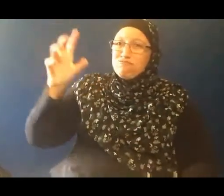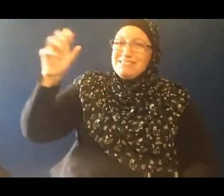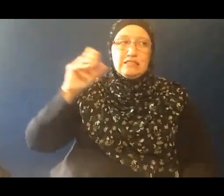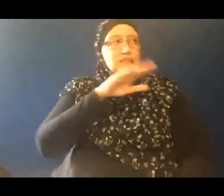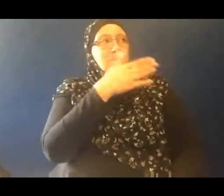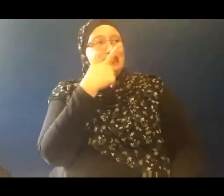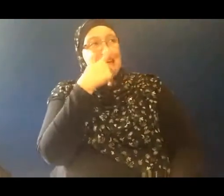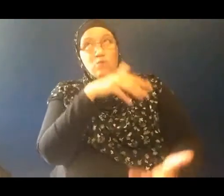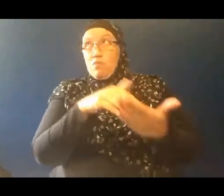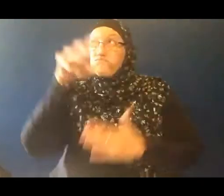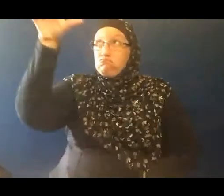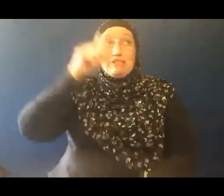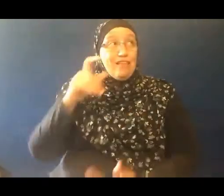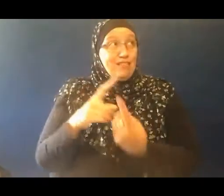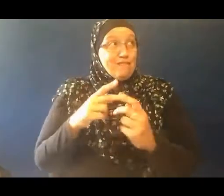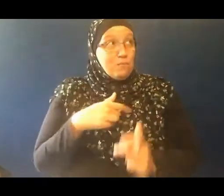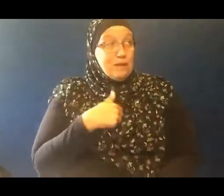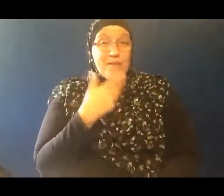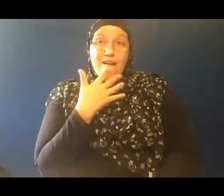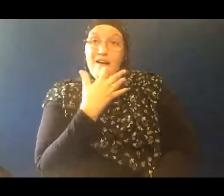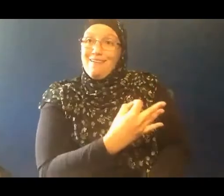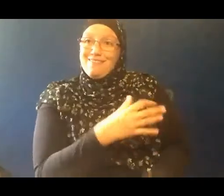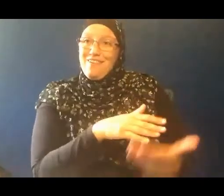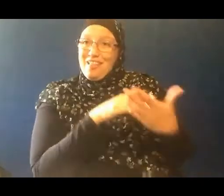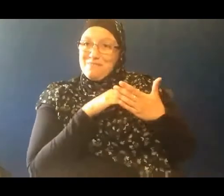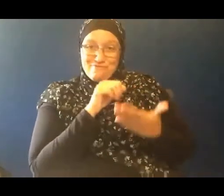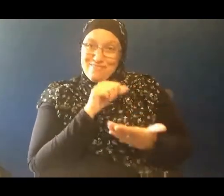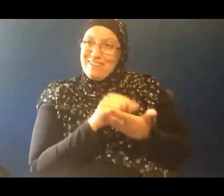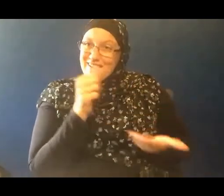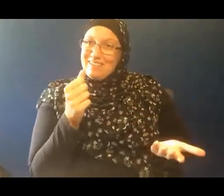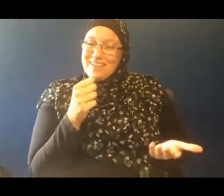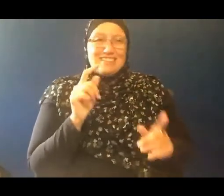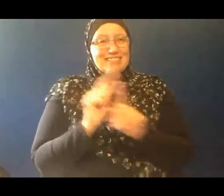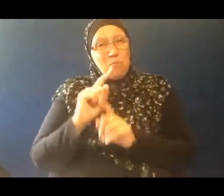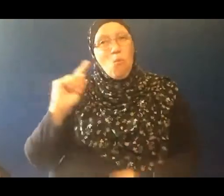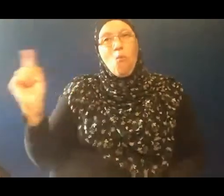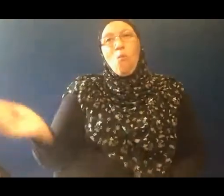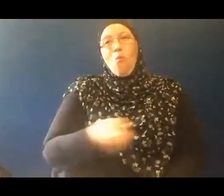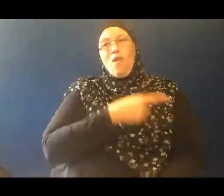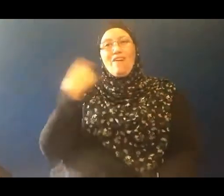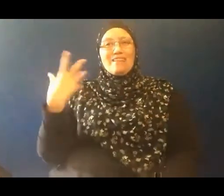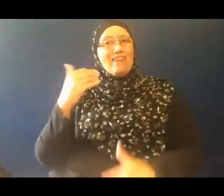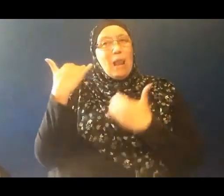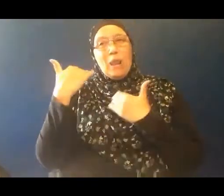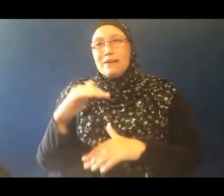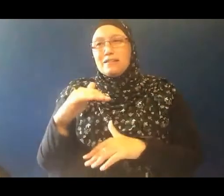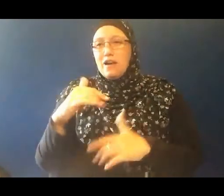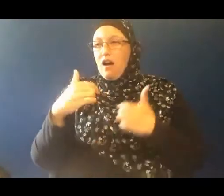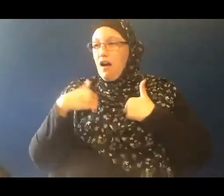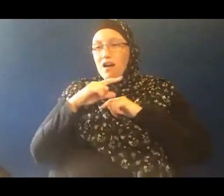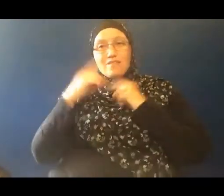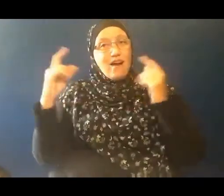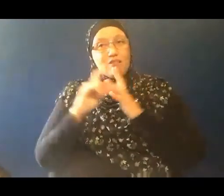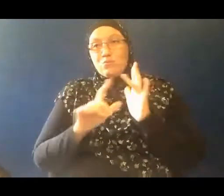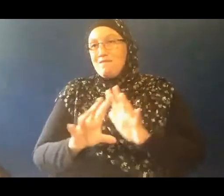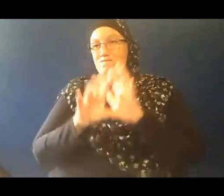okay? The reality, the truth is that we are all limited beings with limited abilities.